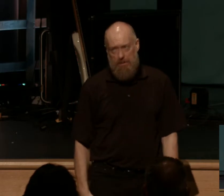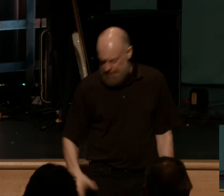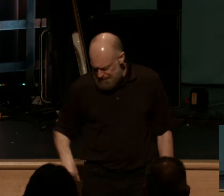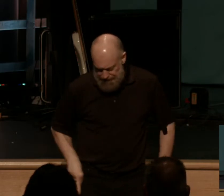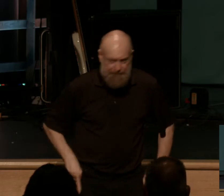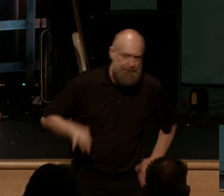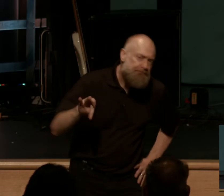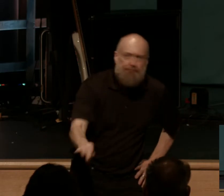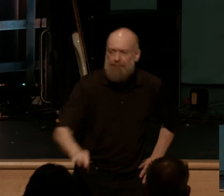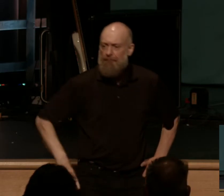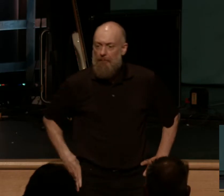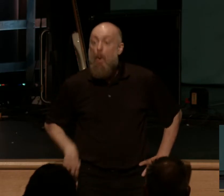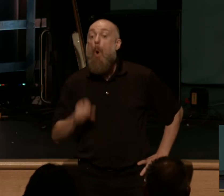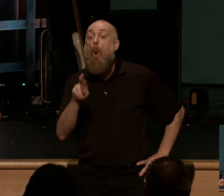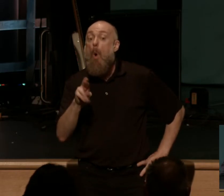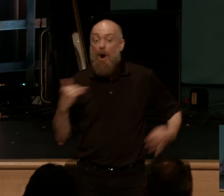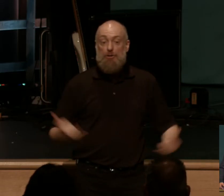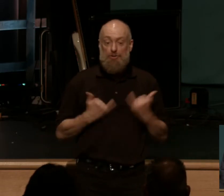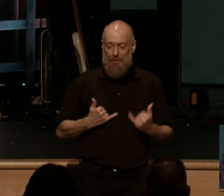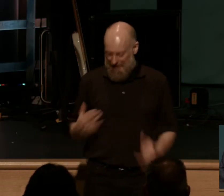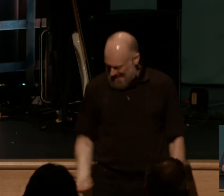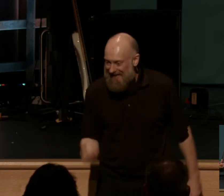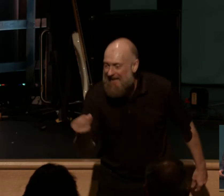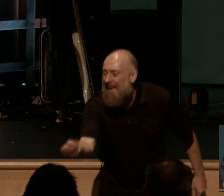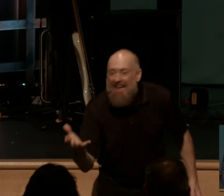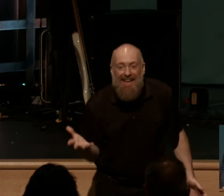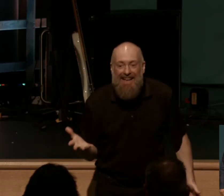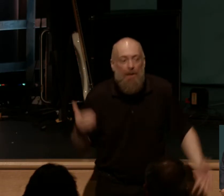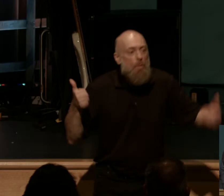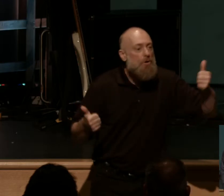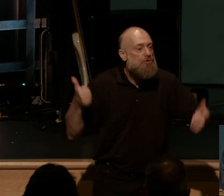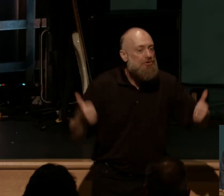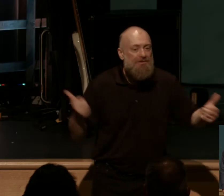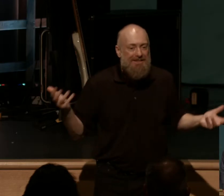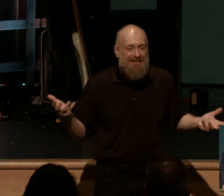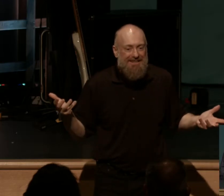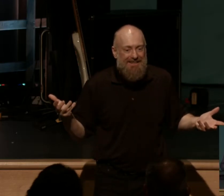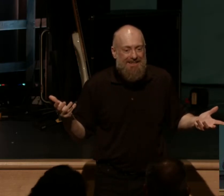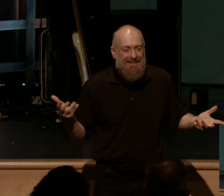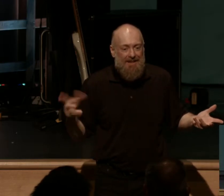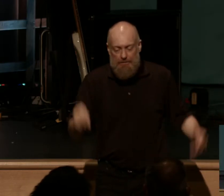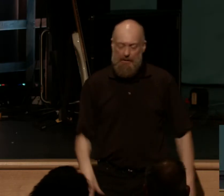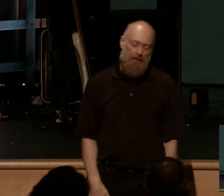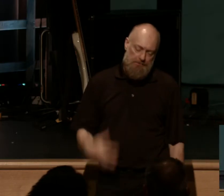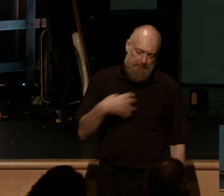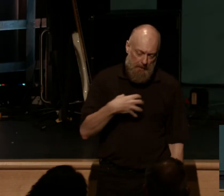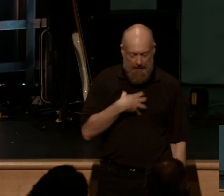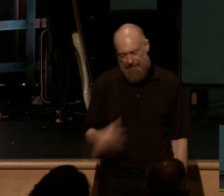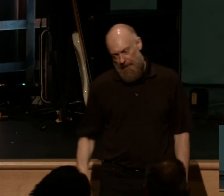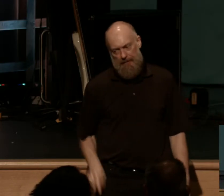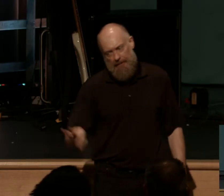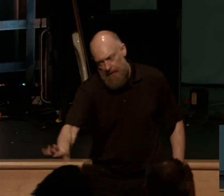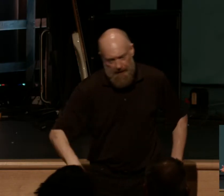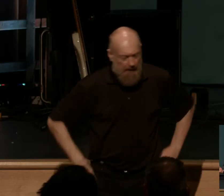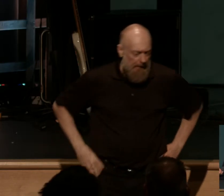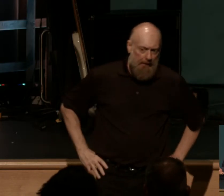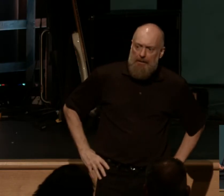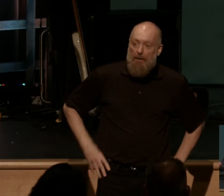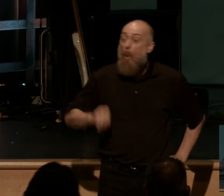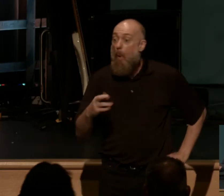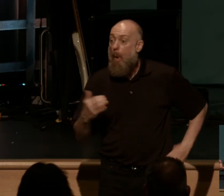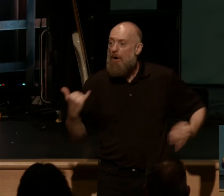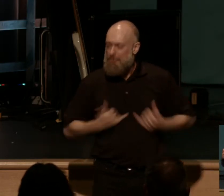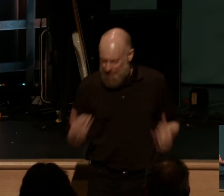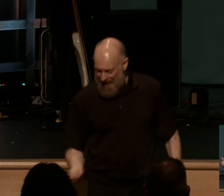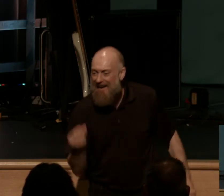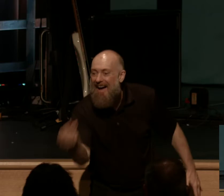or do I find joy in giving? When God's Spirit's working, God loves a cheerful giver. Do I grumble about it? That's a bad sign. Do I find joy in it? Because